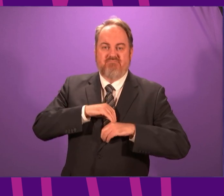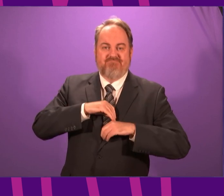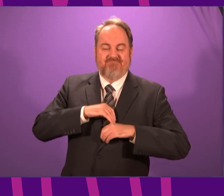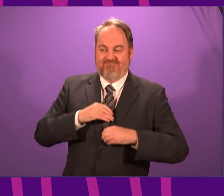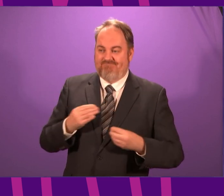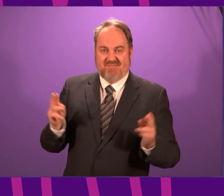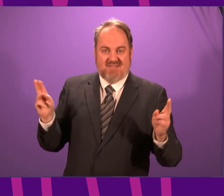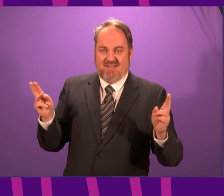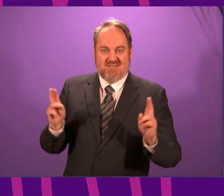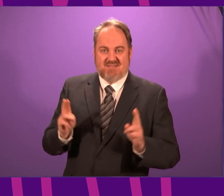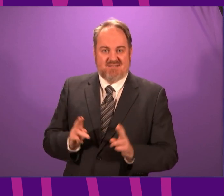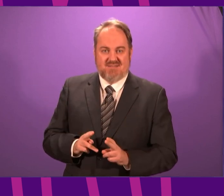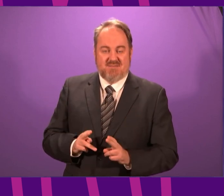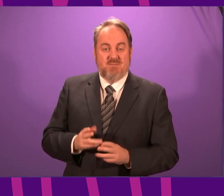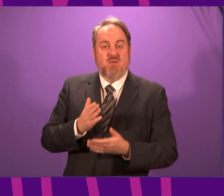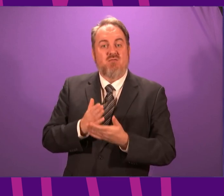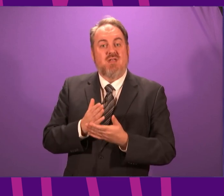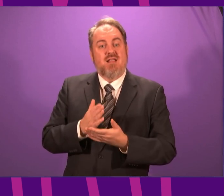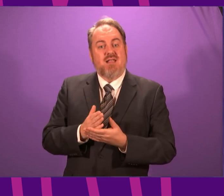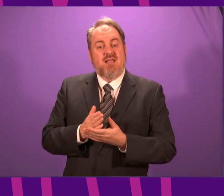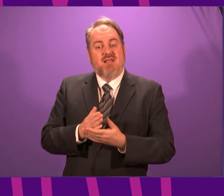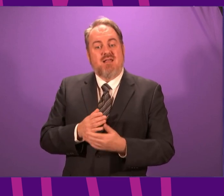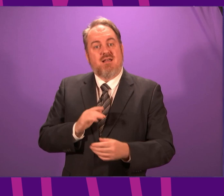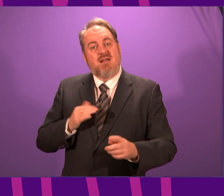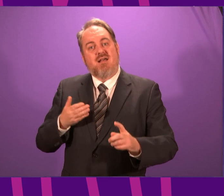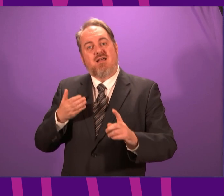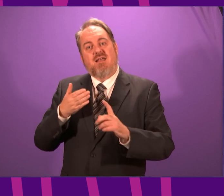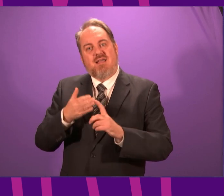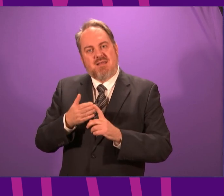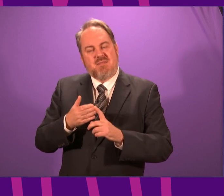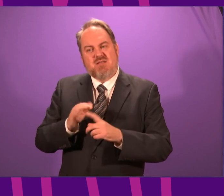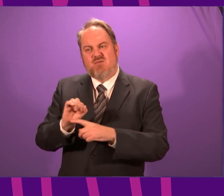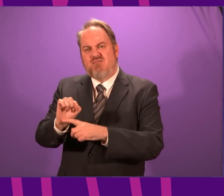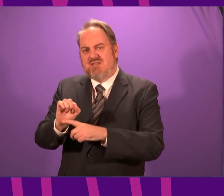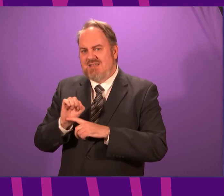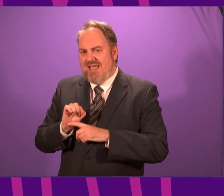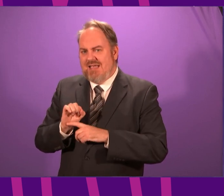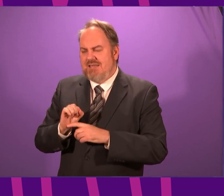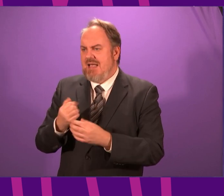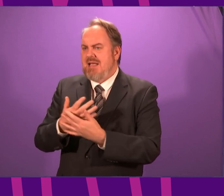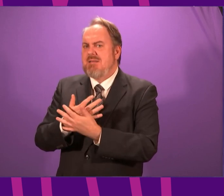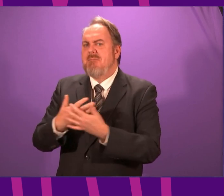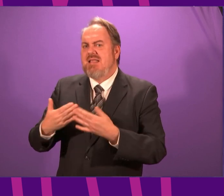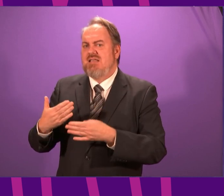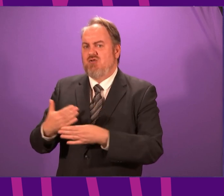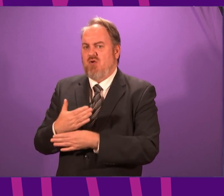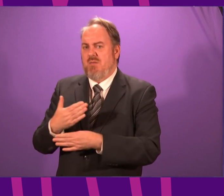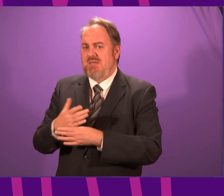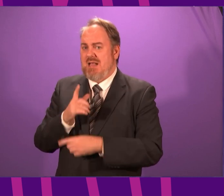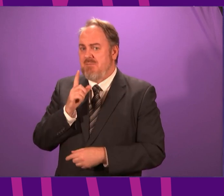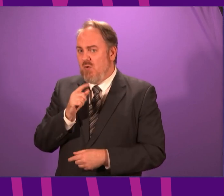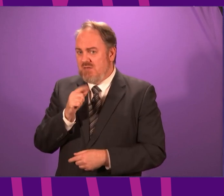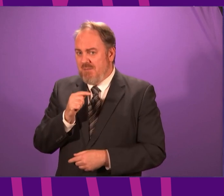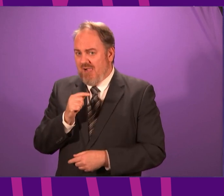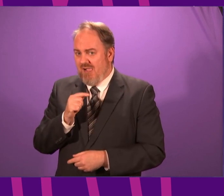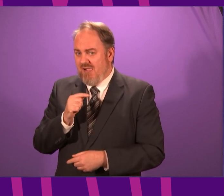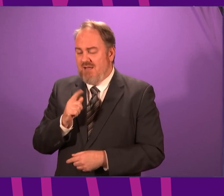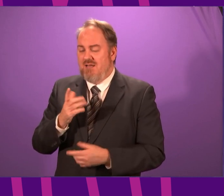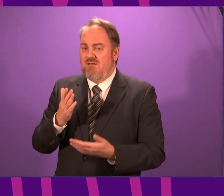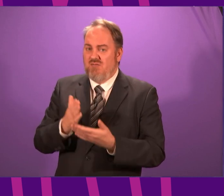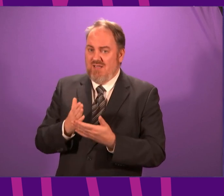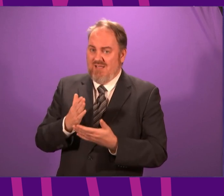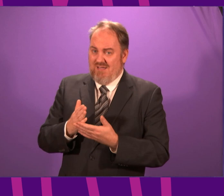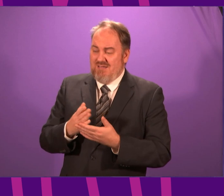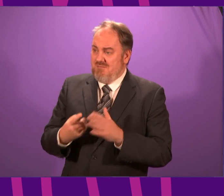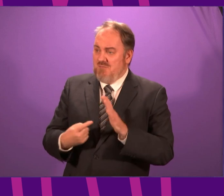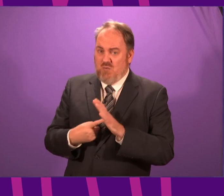heard when decisions on restrictions are being made, to protect as many jobs as is safely possible to do, which again speaks to the